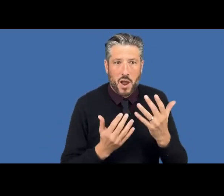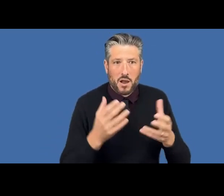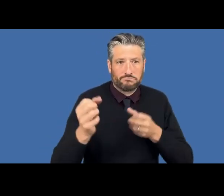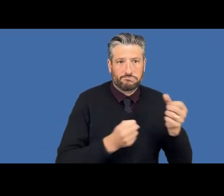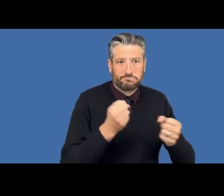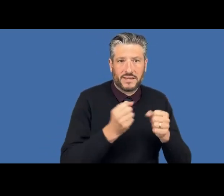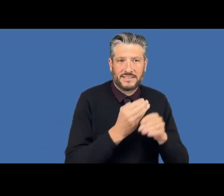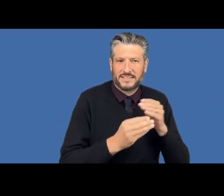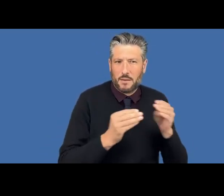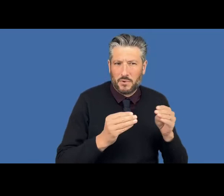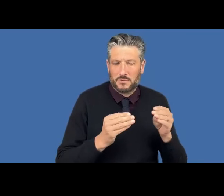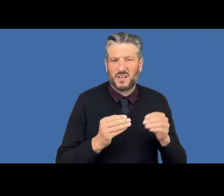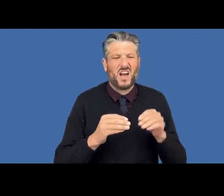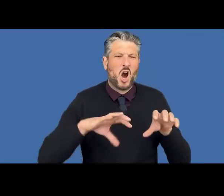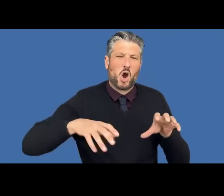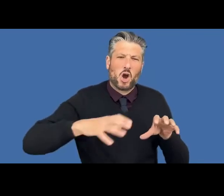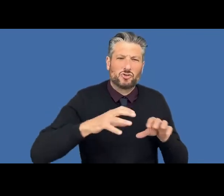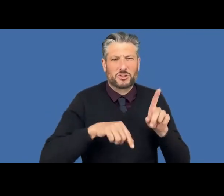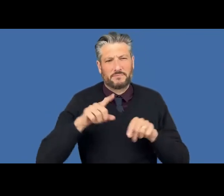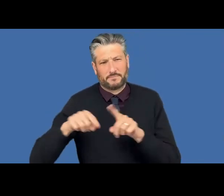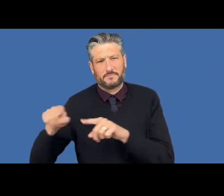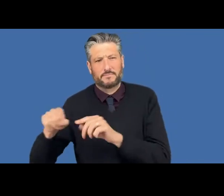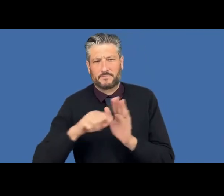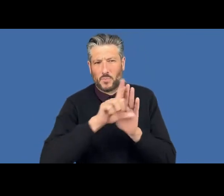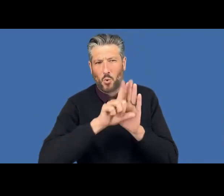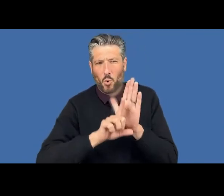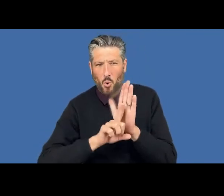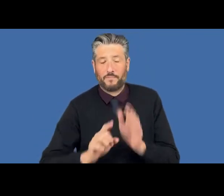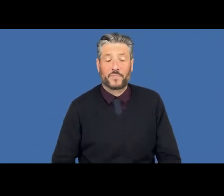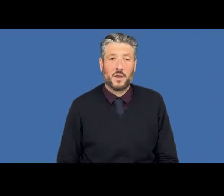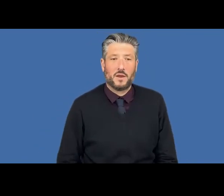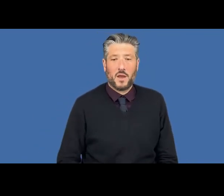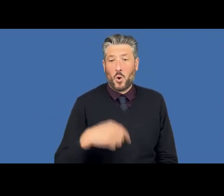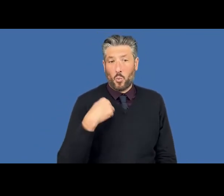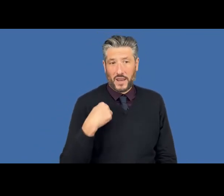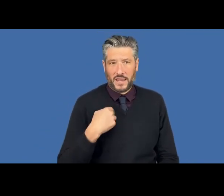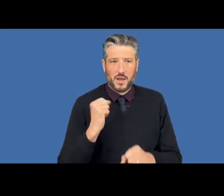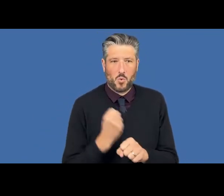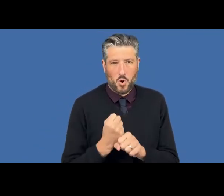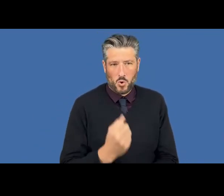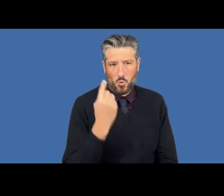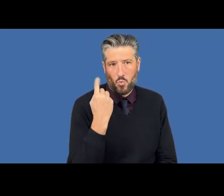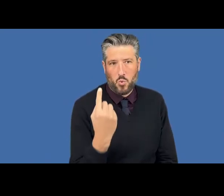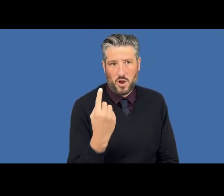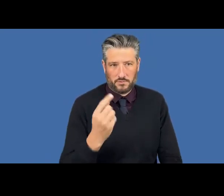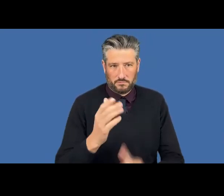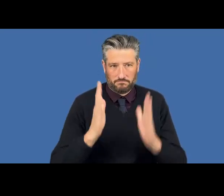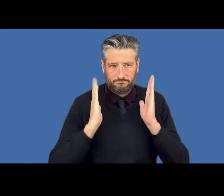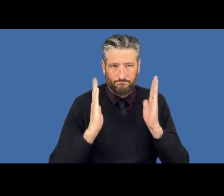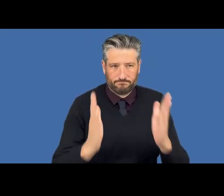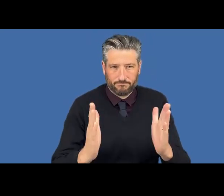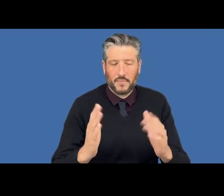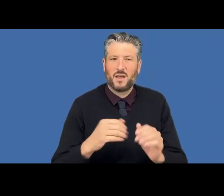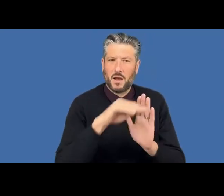75 countries, to be able to have a consistent approach, which is why we encourage people